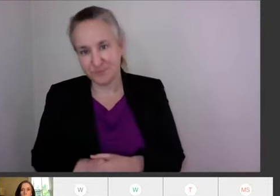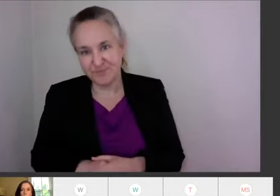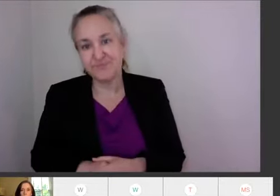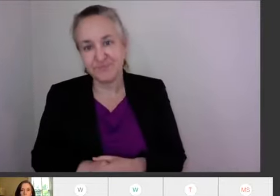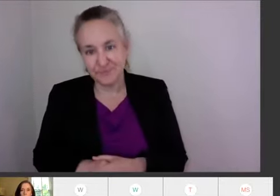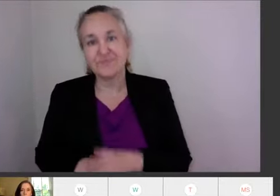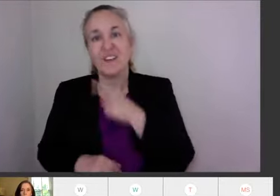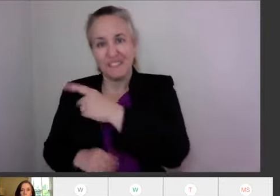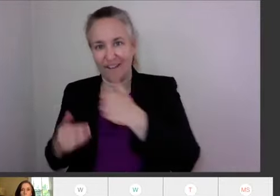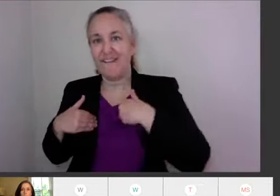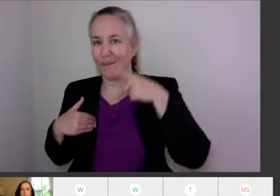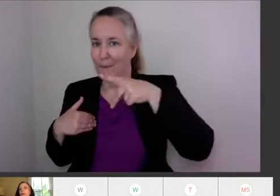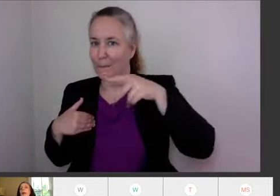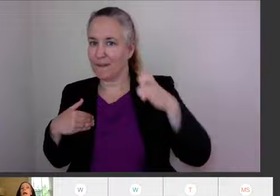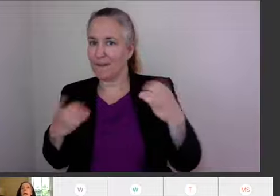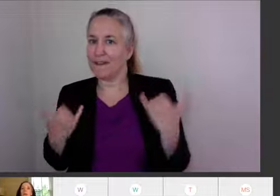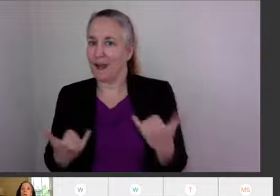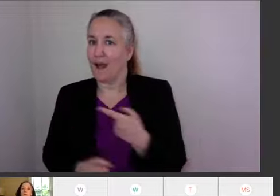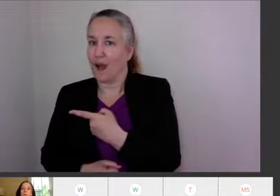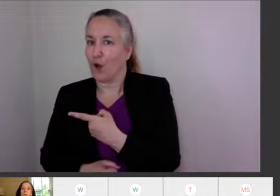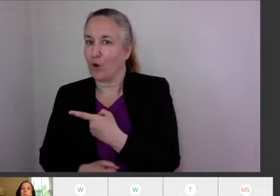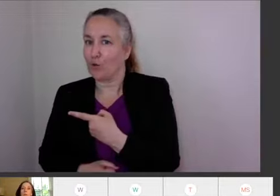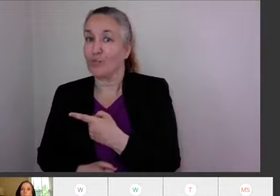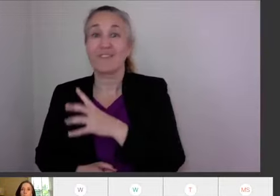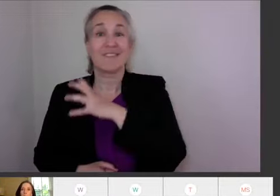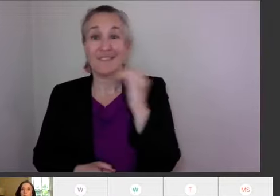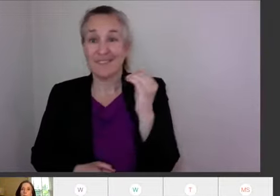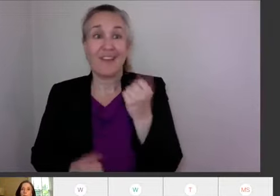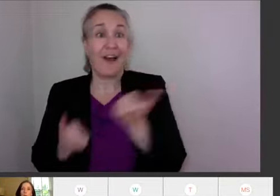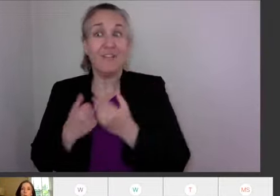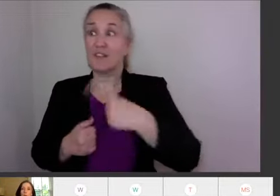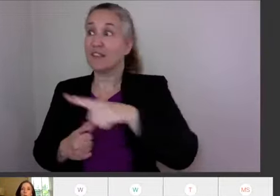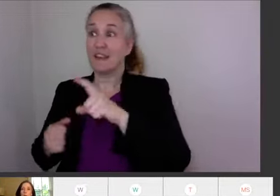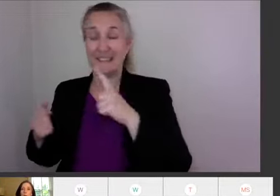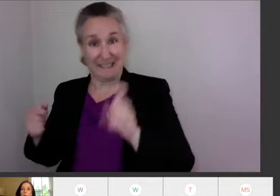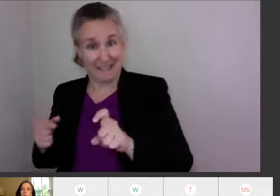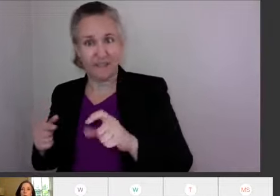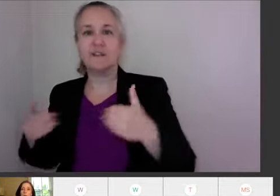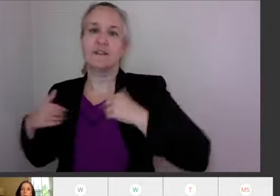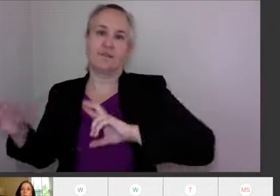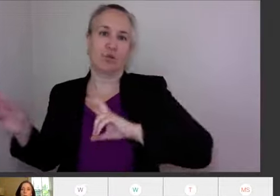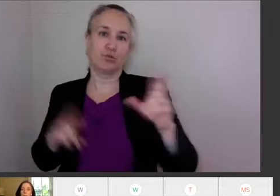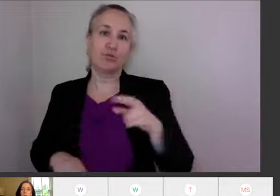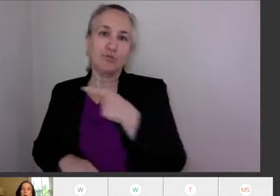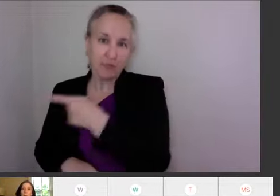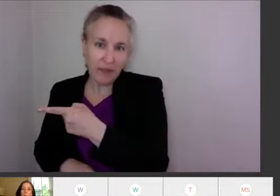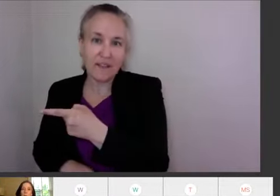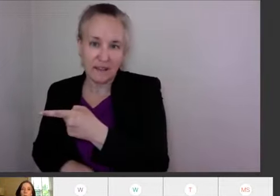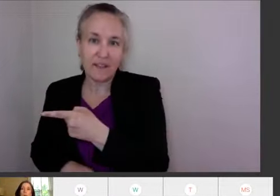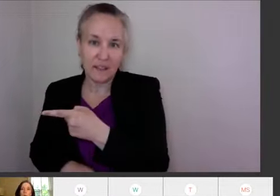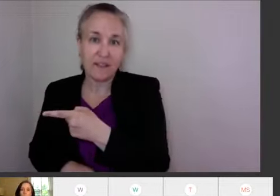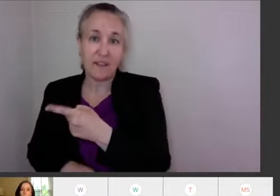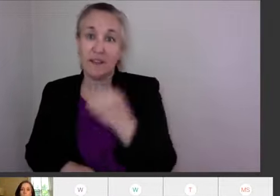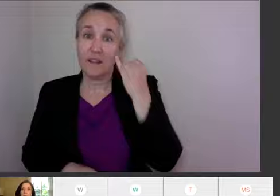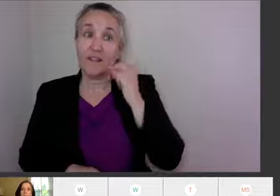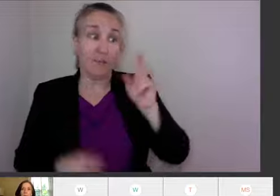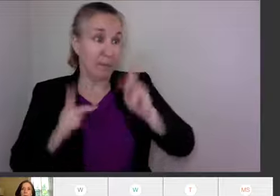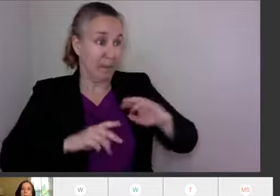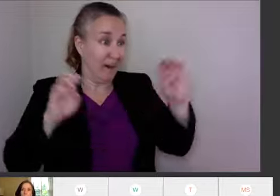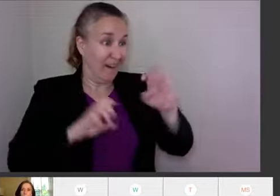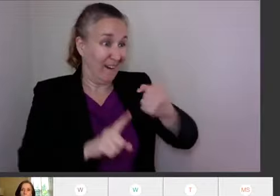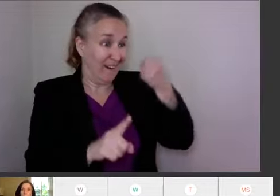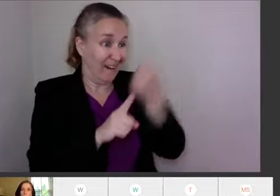with personal protective equipment and everything that they need to help people in an